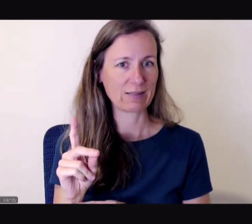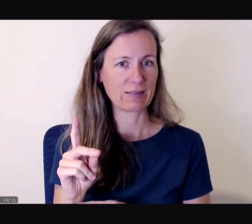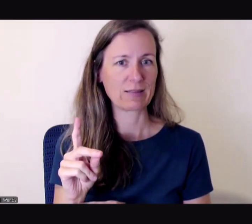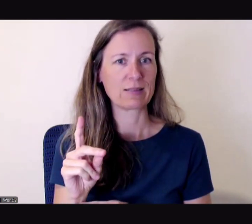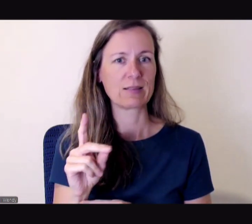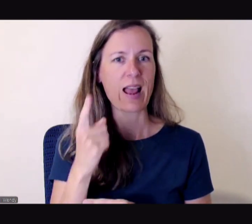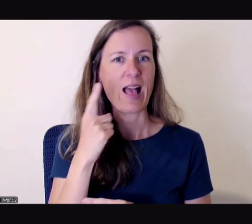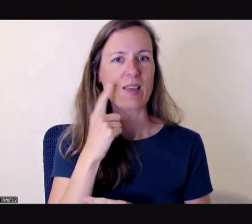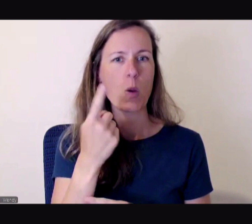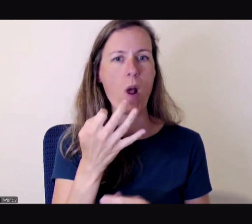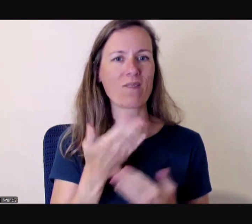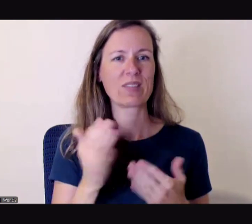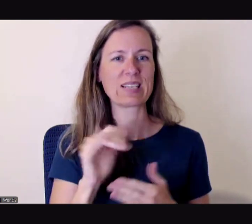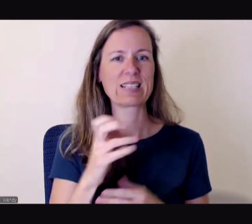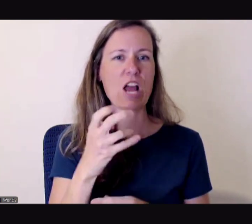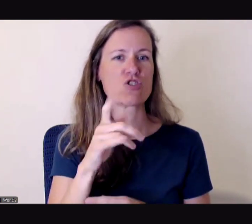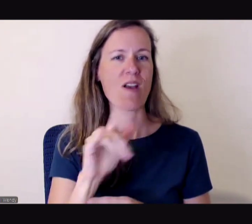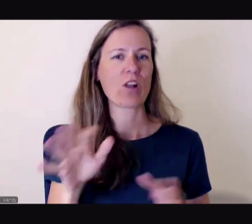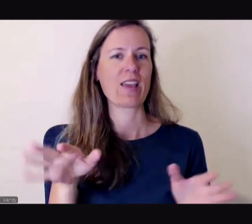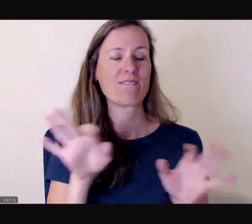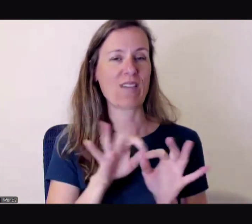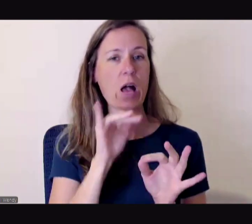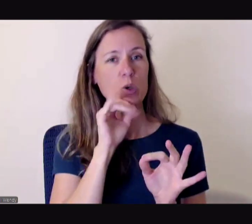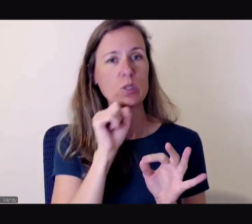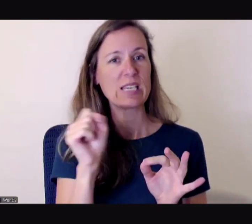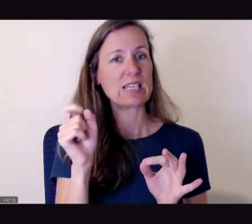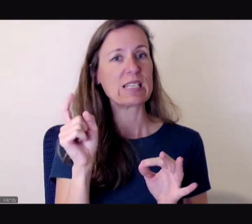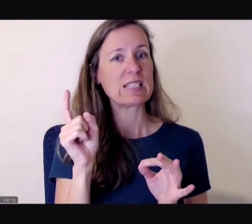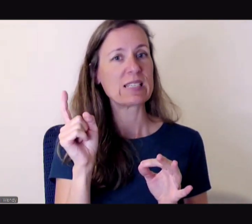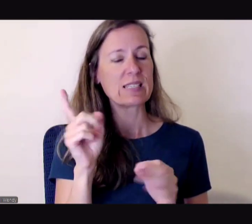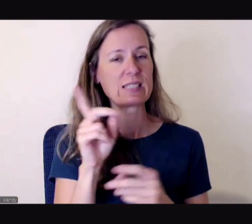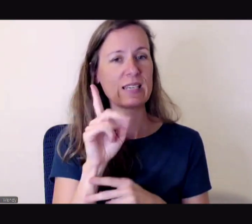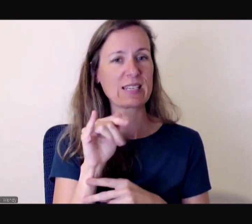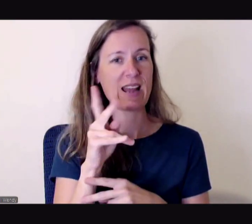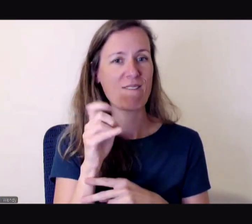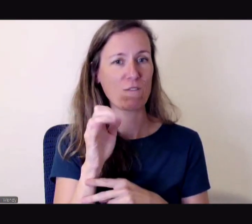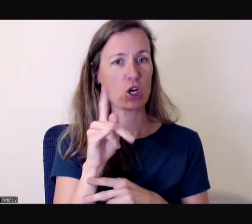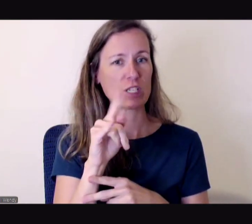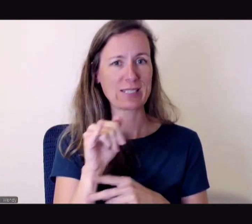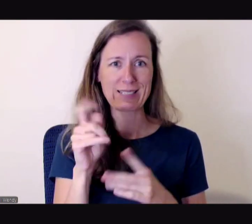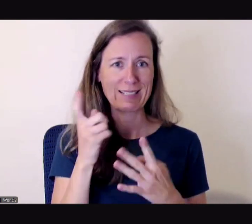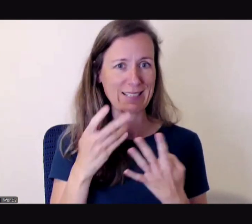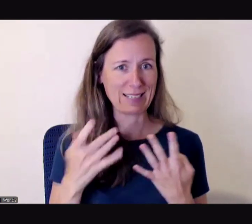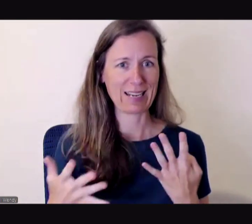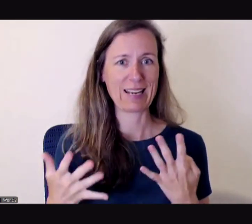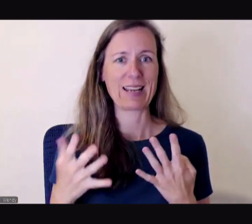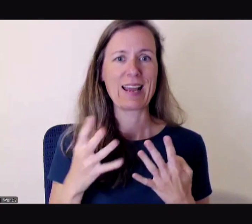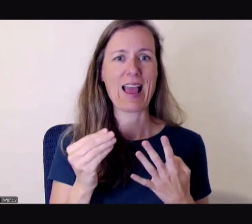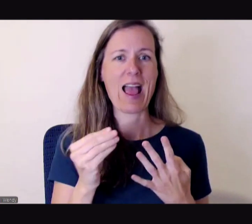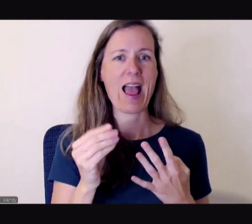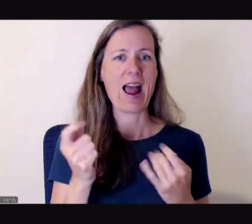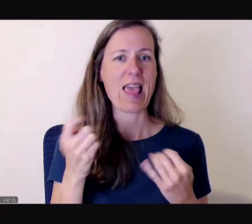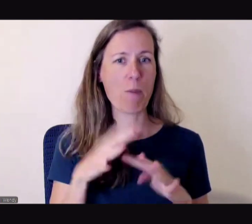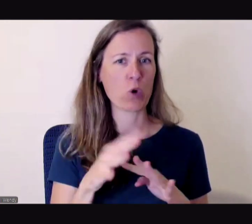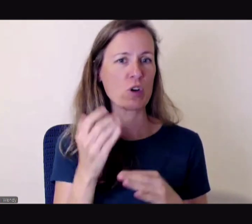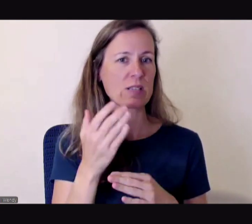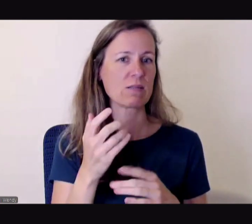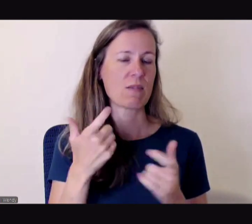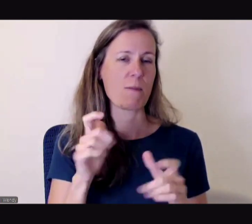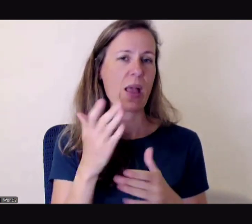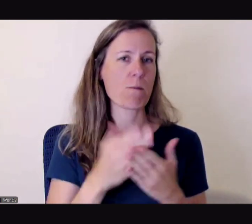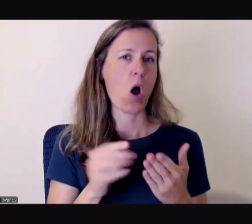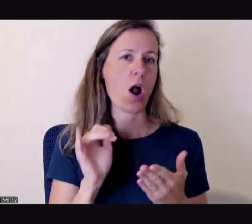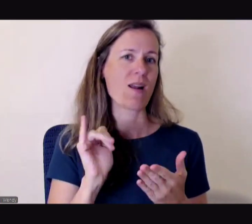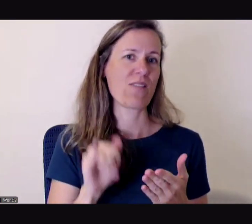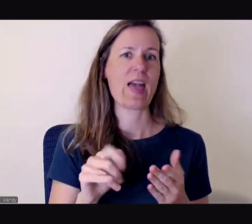And I love the fact that my child can walk our dog around the block and not feel